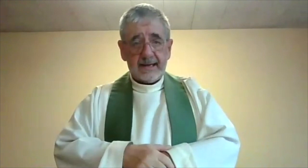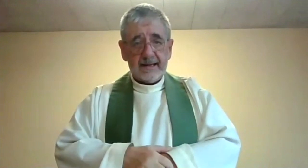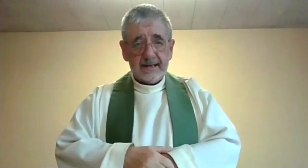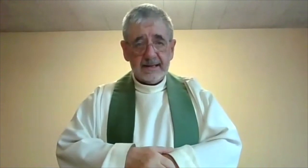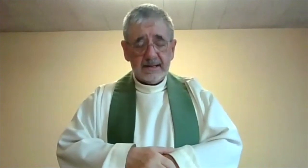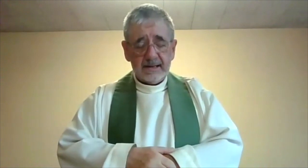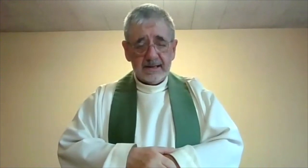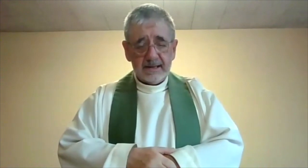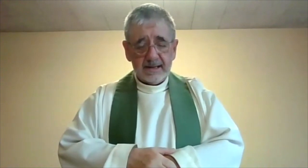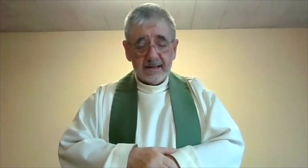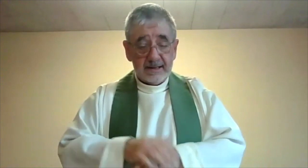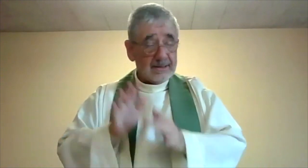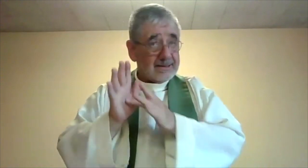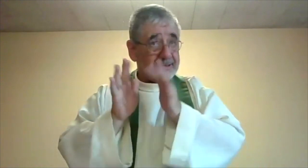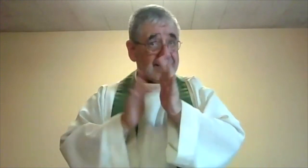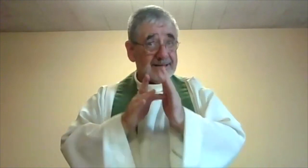holds importance today.